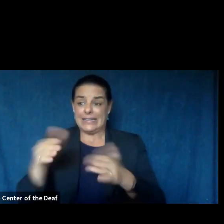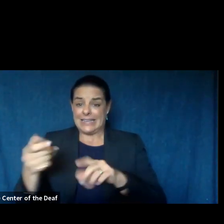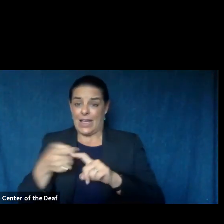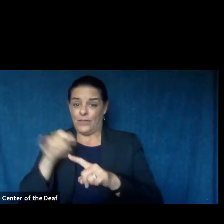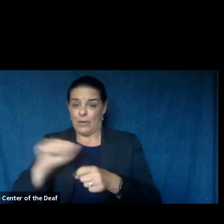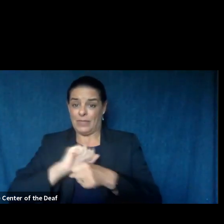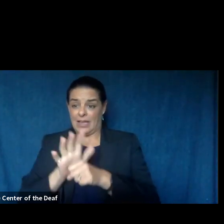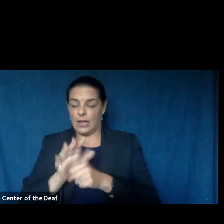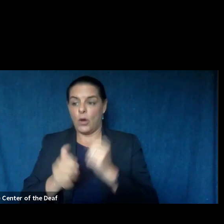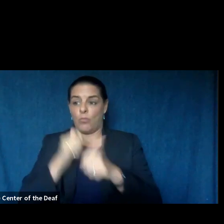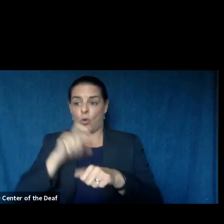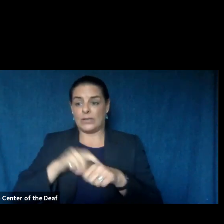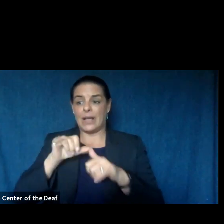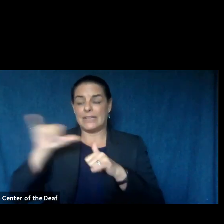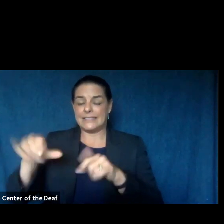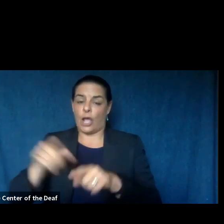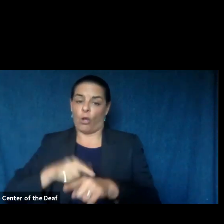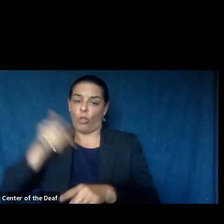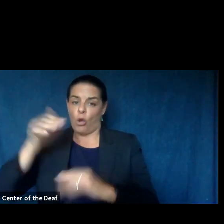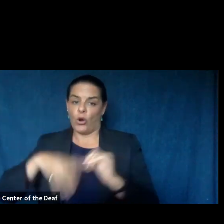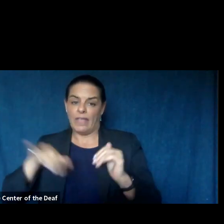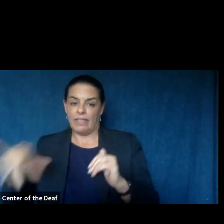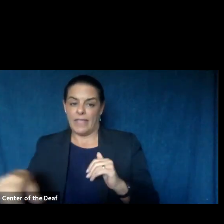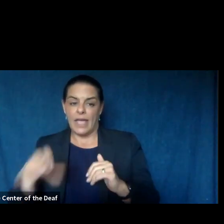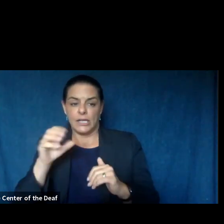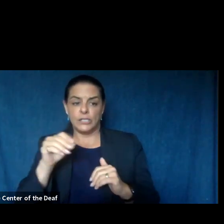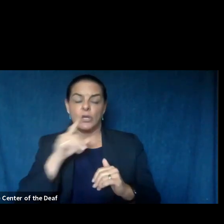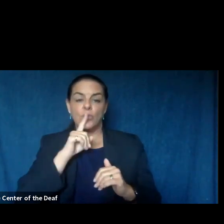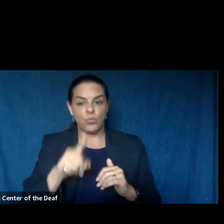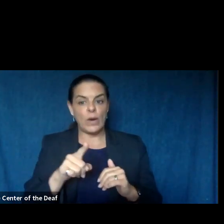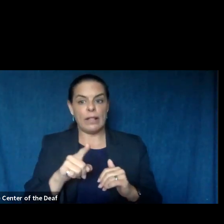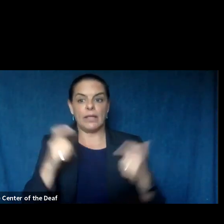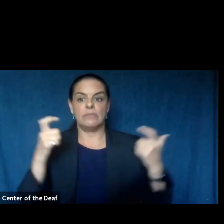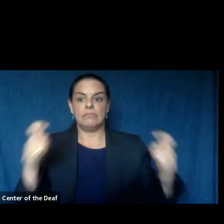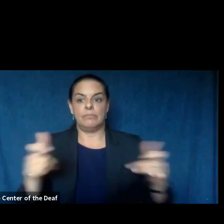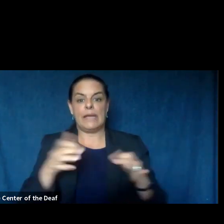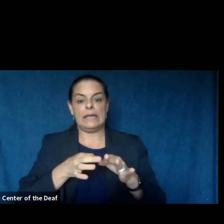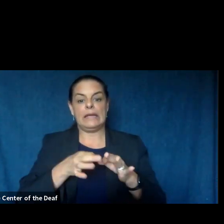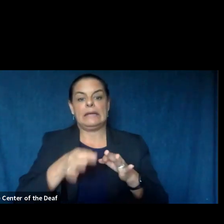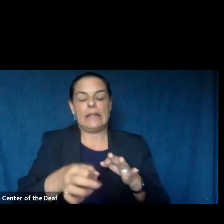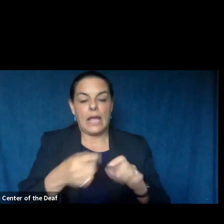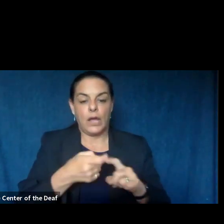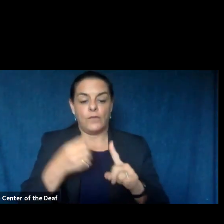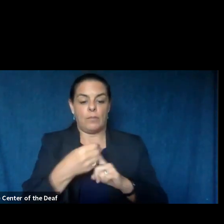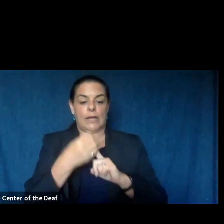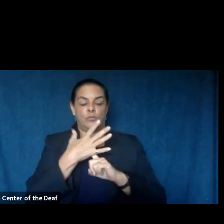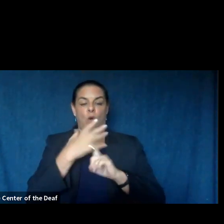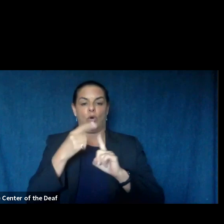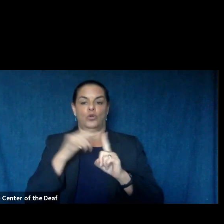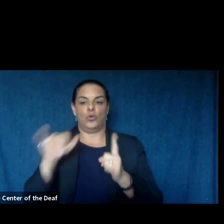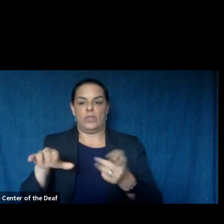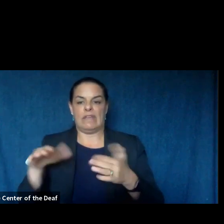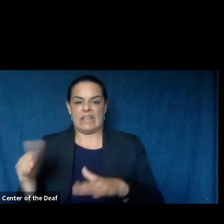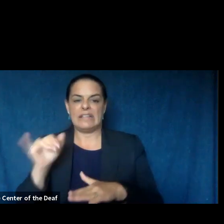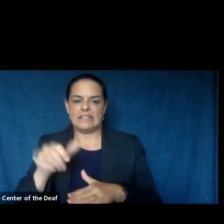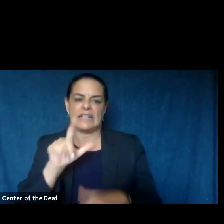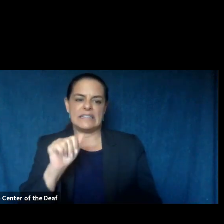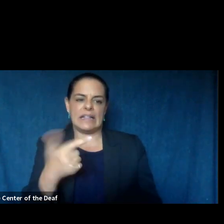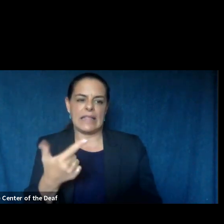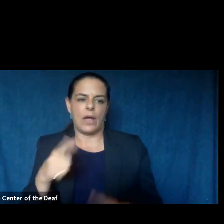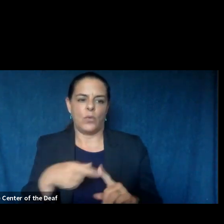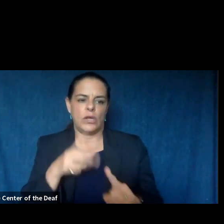hospital stay is usually longer than that. So again, significant delay from exposure usually to death, and that's that lag that we're talking